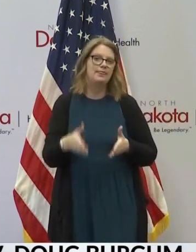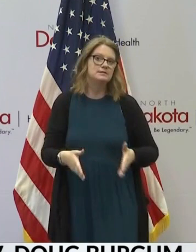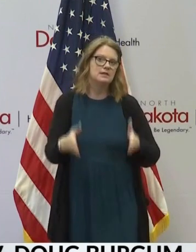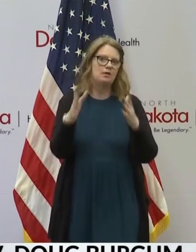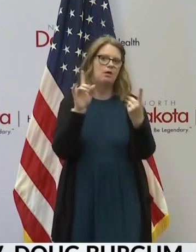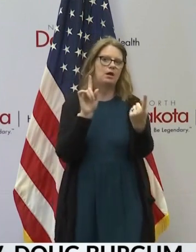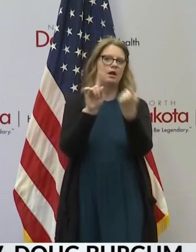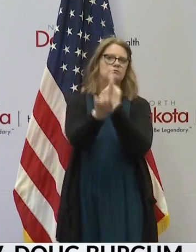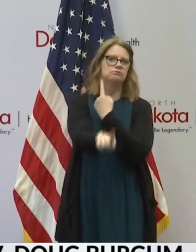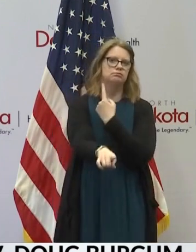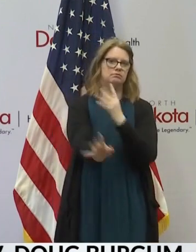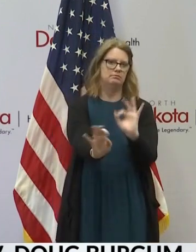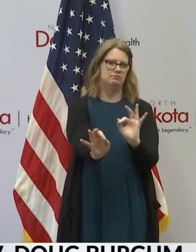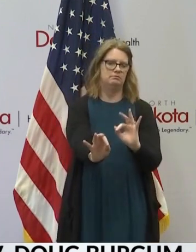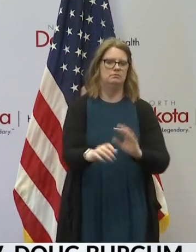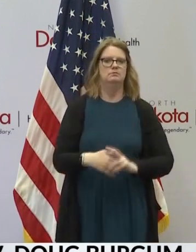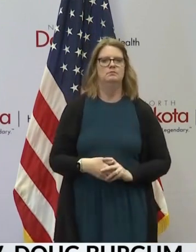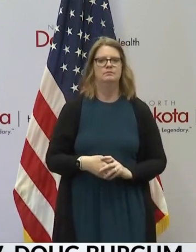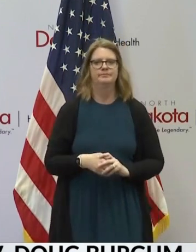sidewalk.